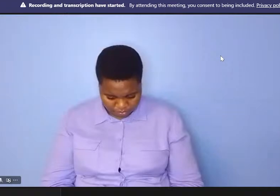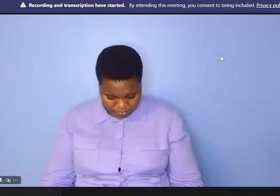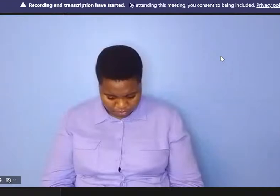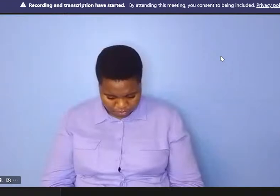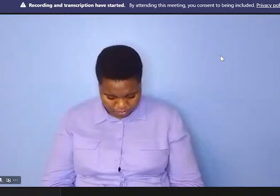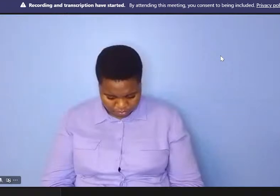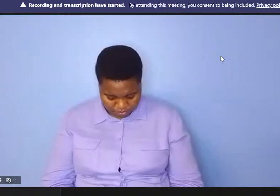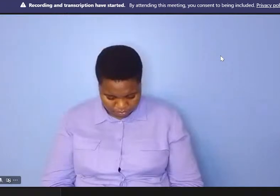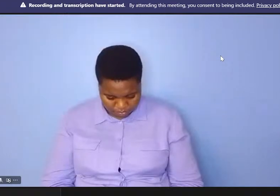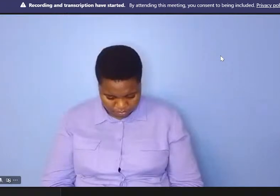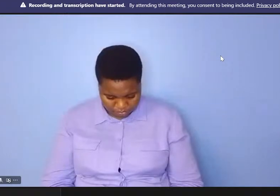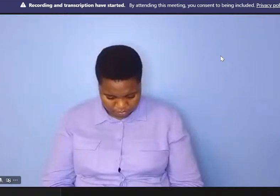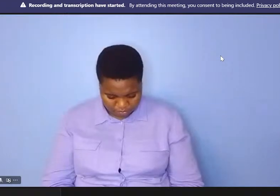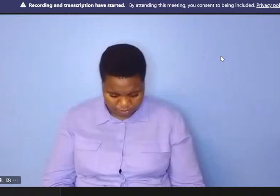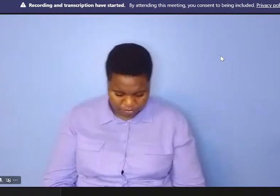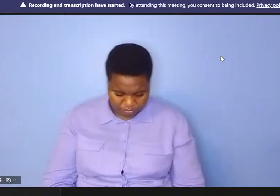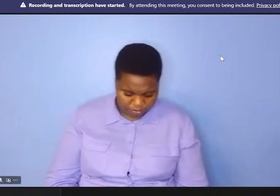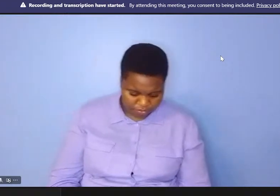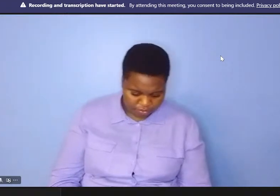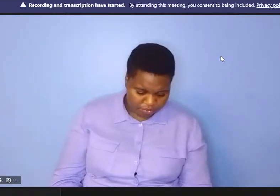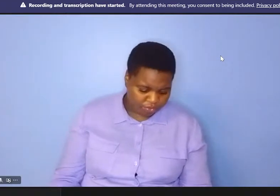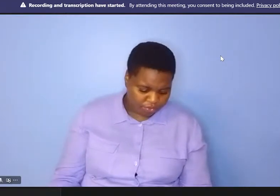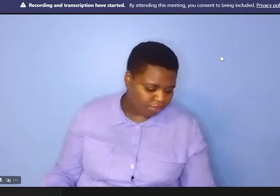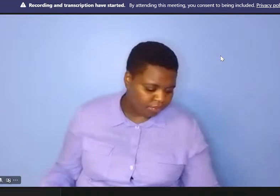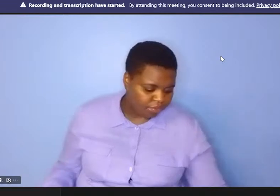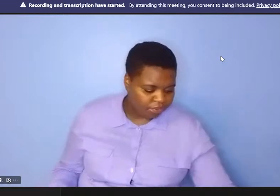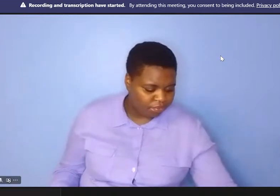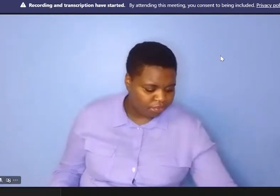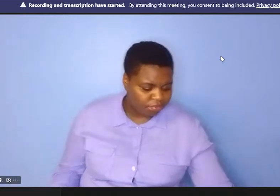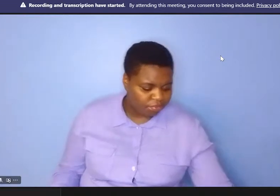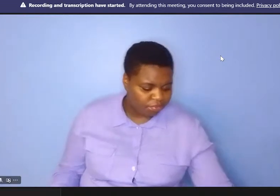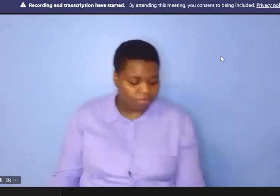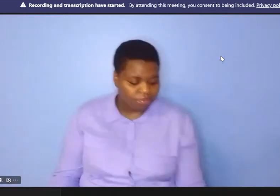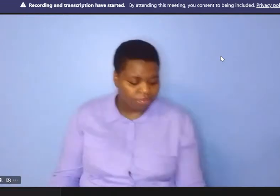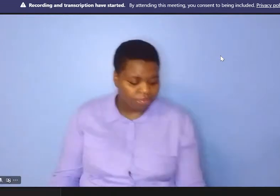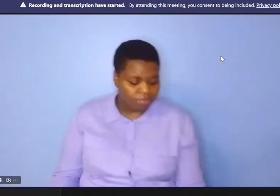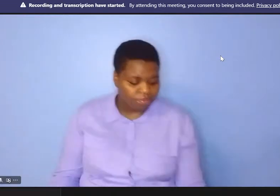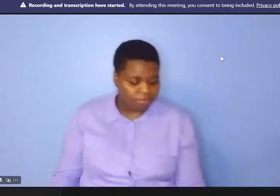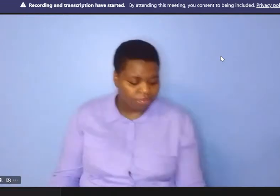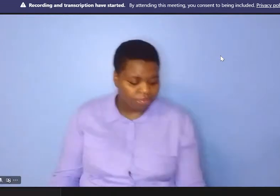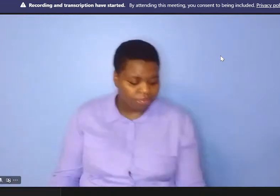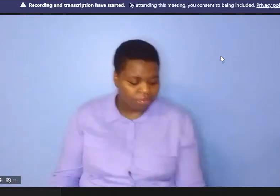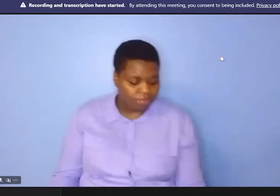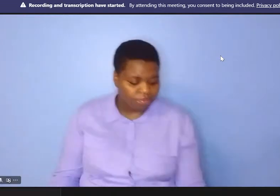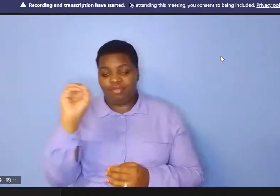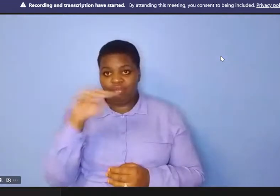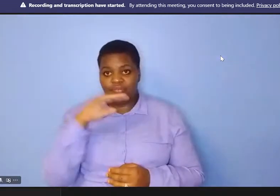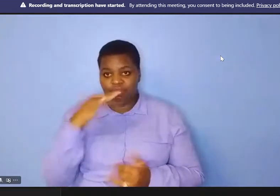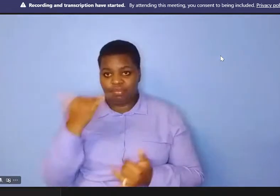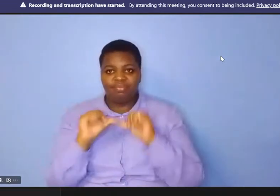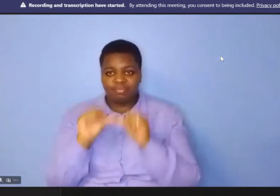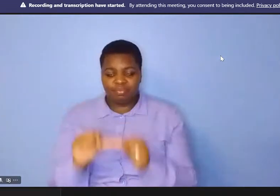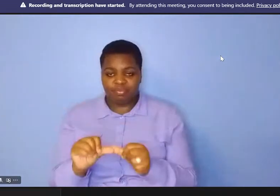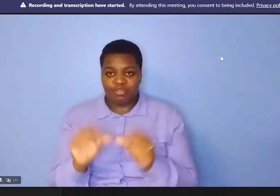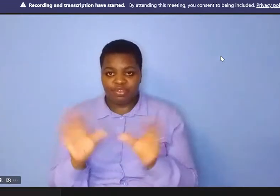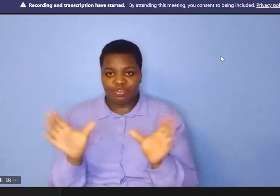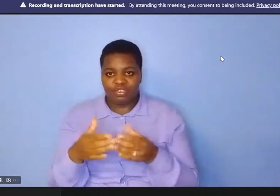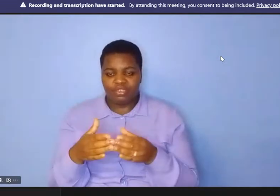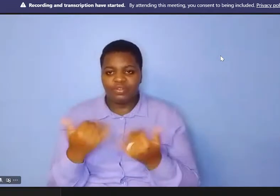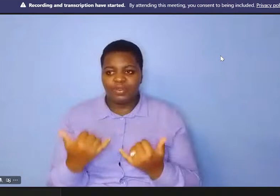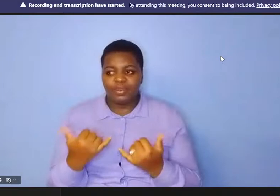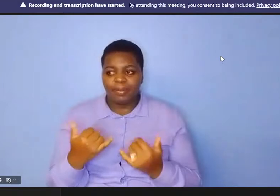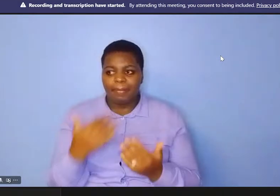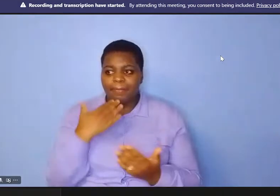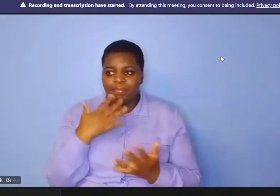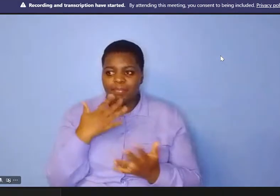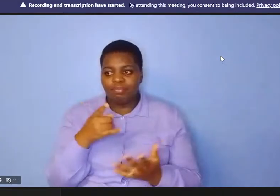Good afternoon, everyone. Um, we are ready to continue with the second session for today. Thank you